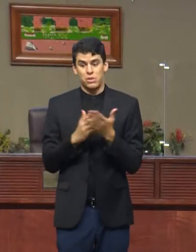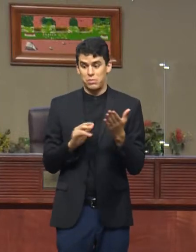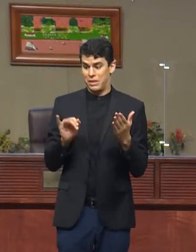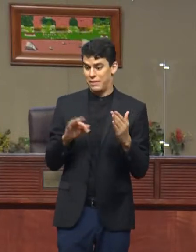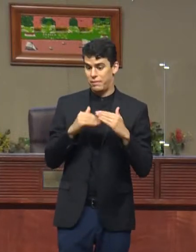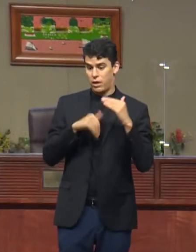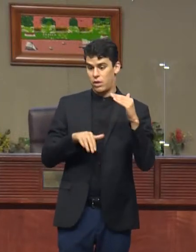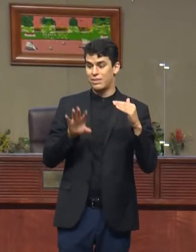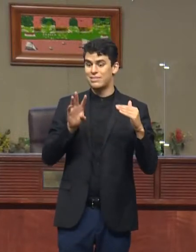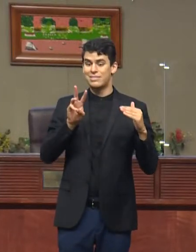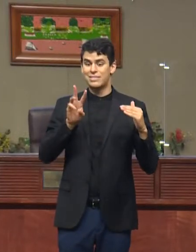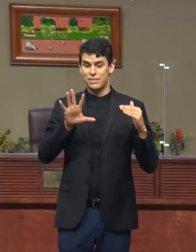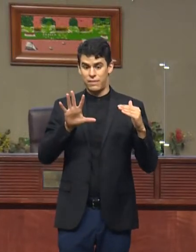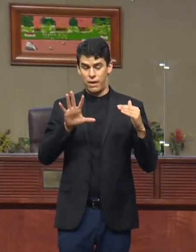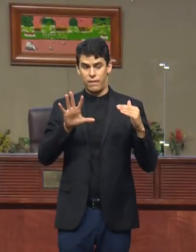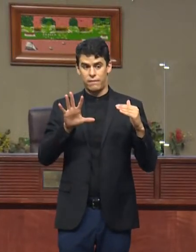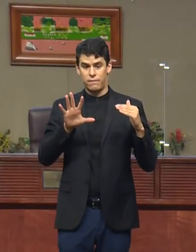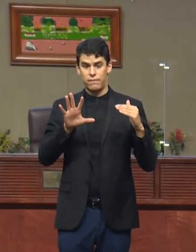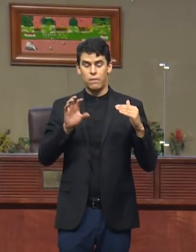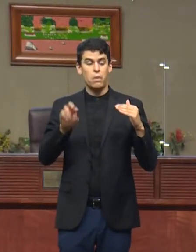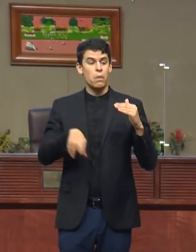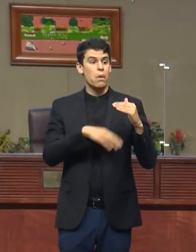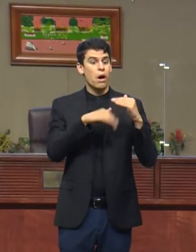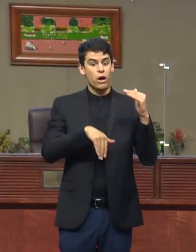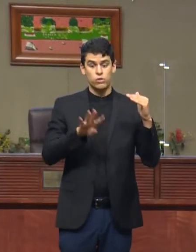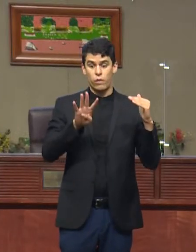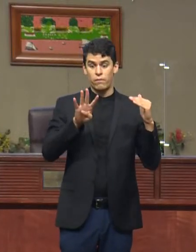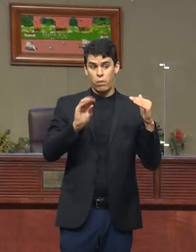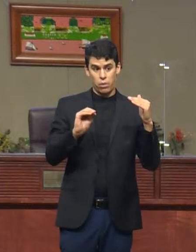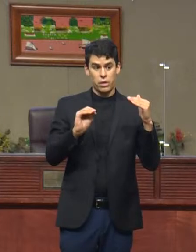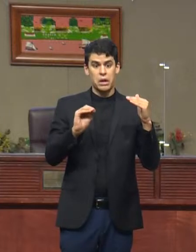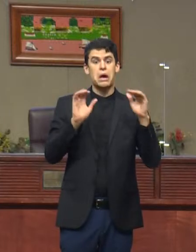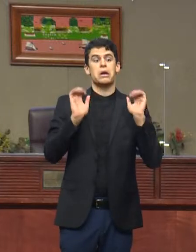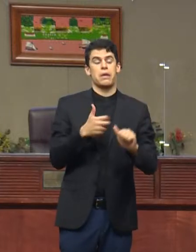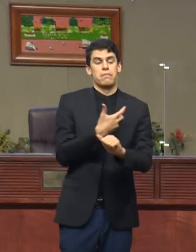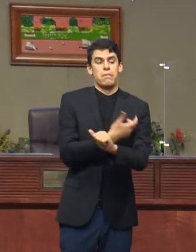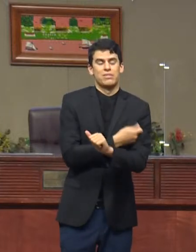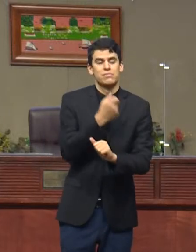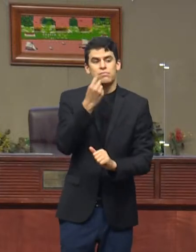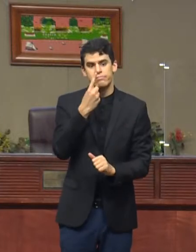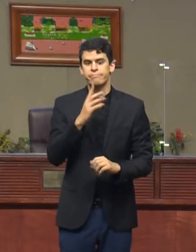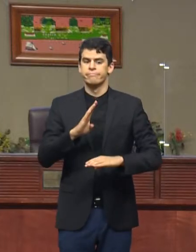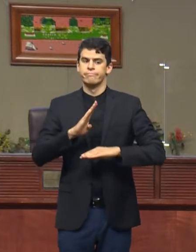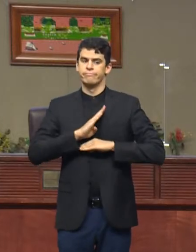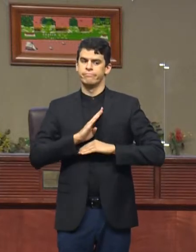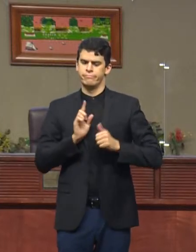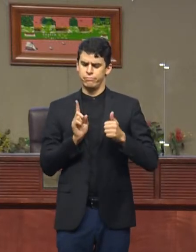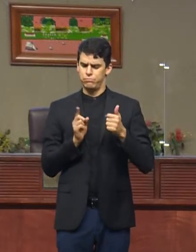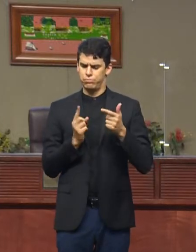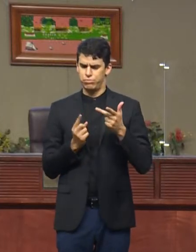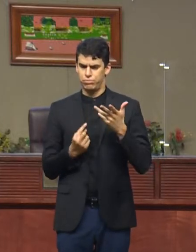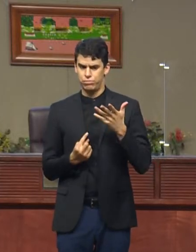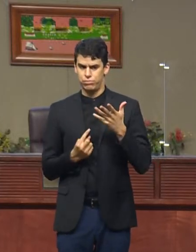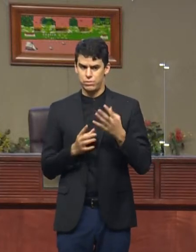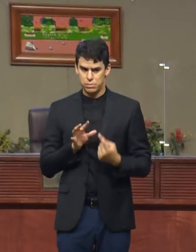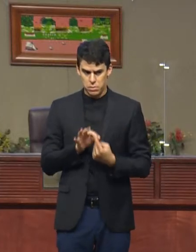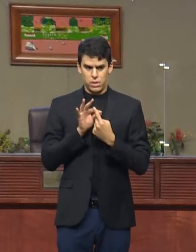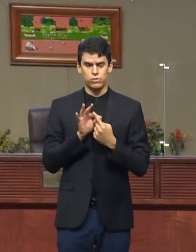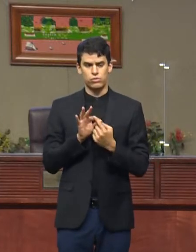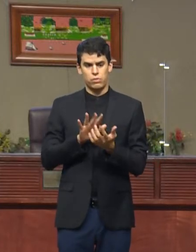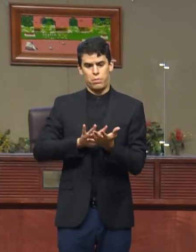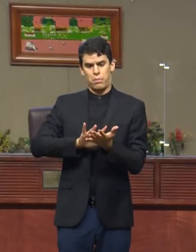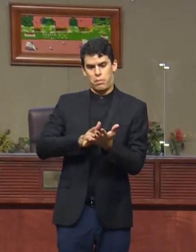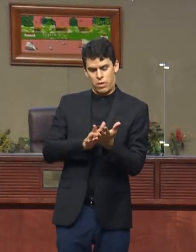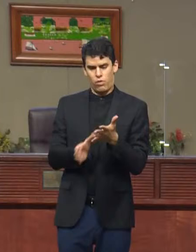under 65 or under 40 as well, but they have to meet that medical criteria where